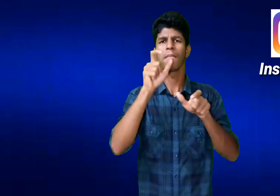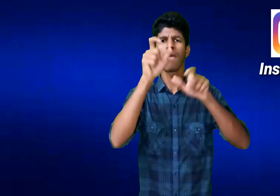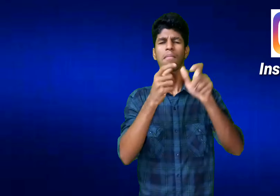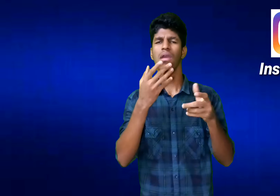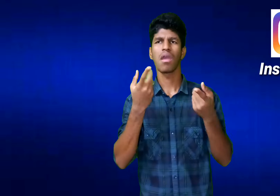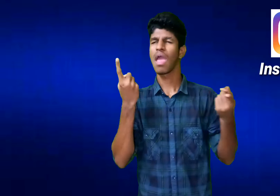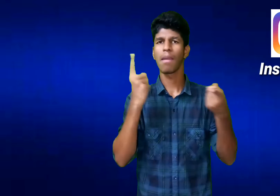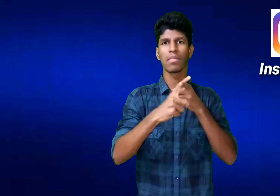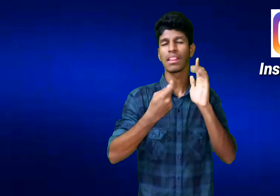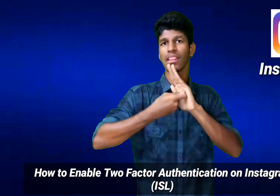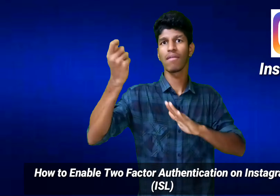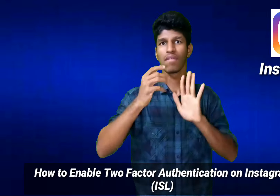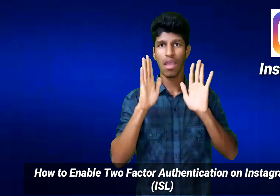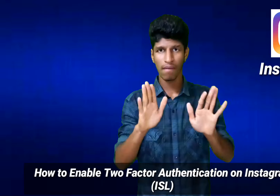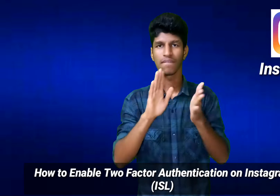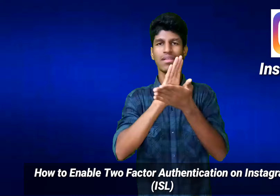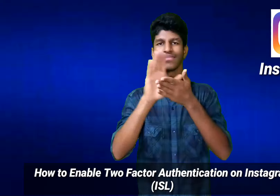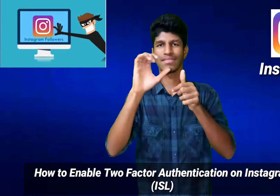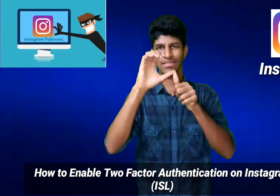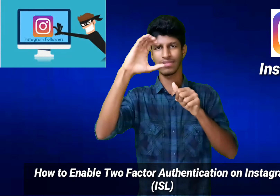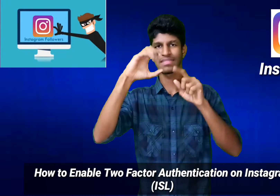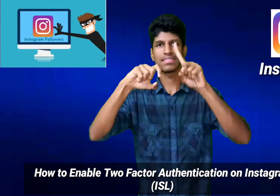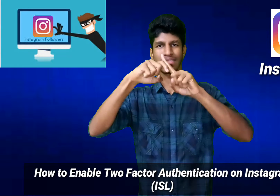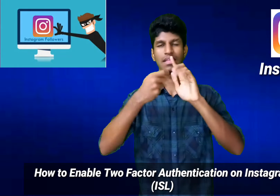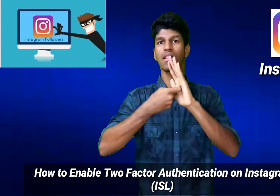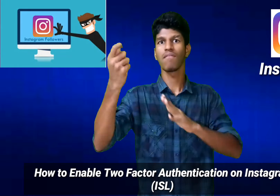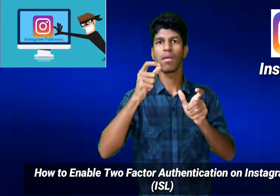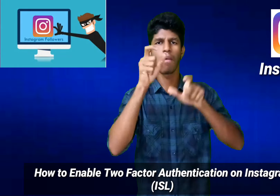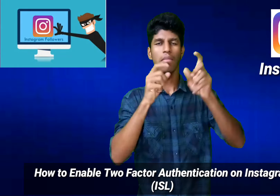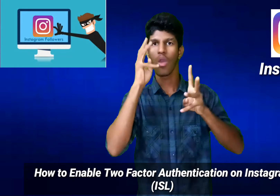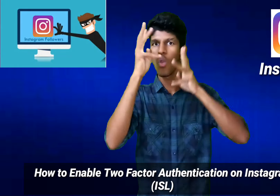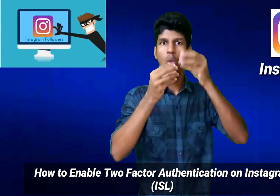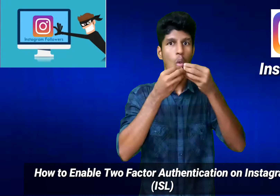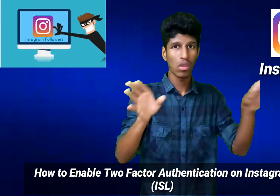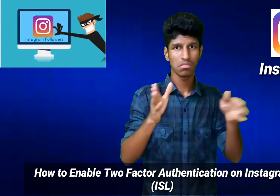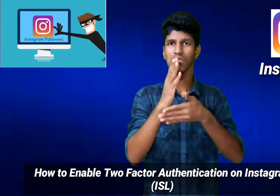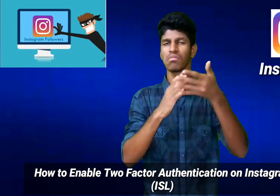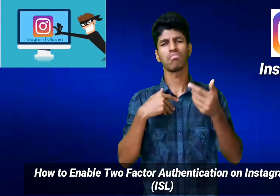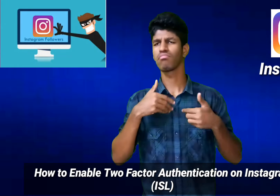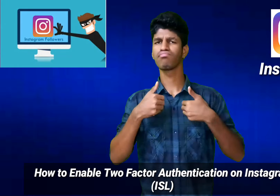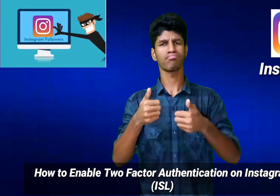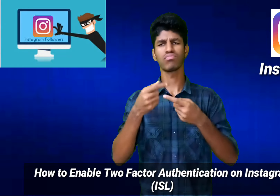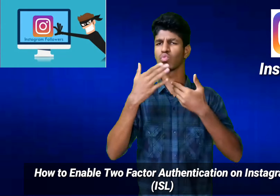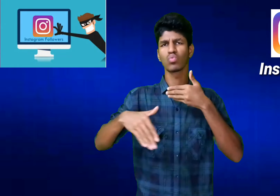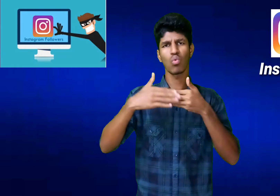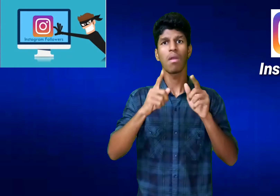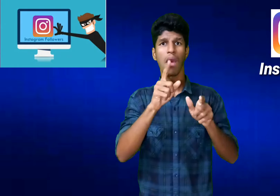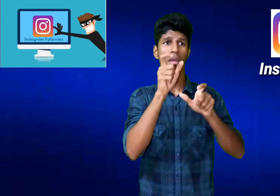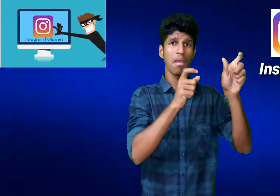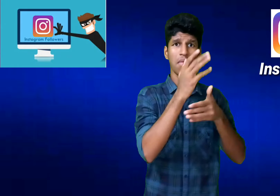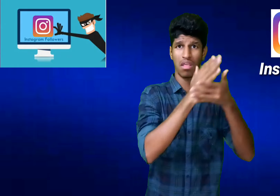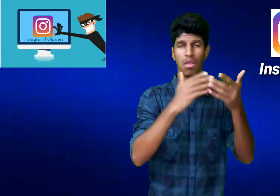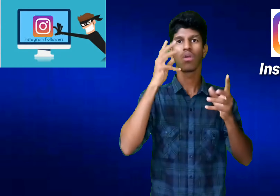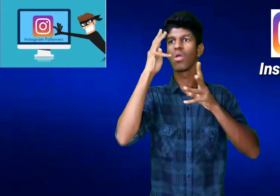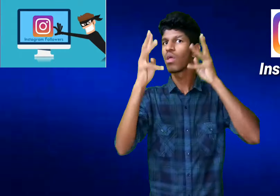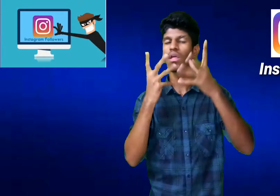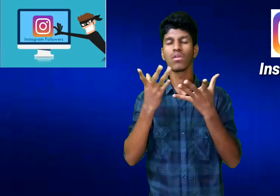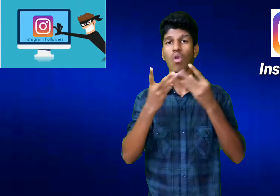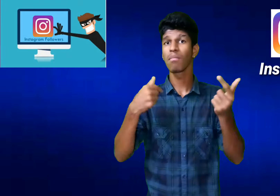said you felt that way and cause you're trying to stay strong and fake i smile until i look